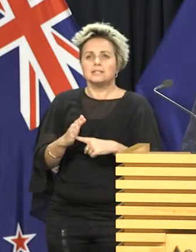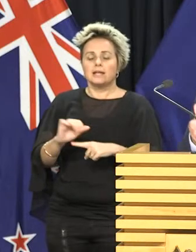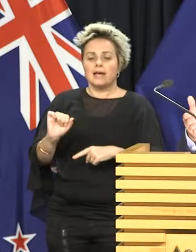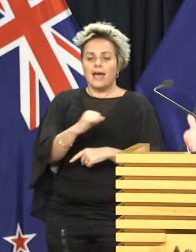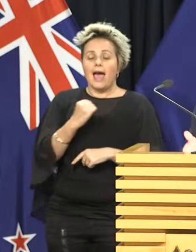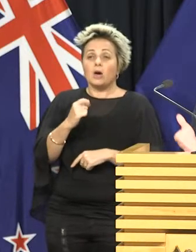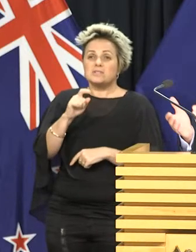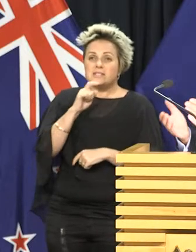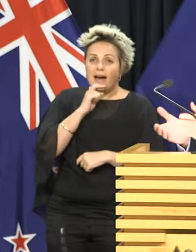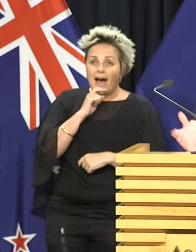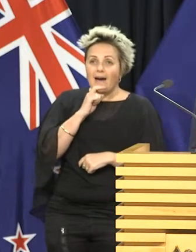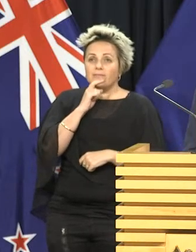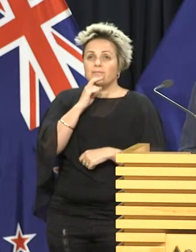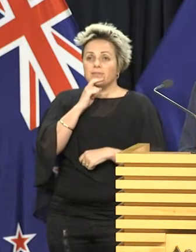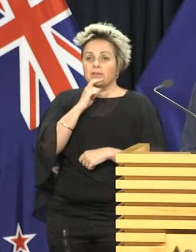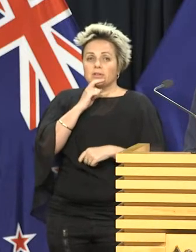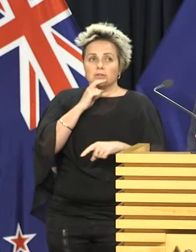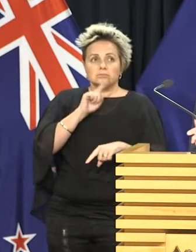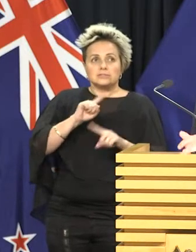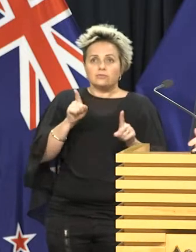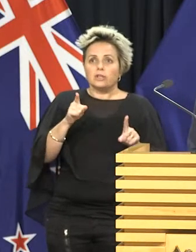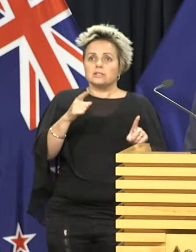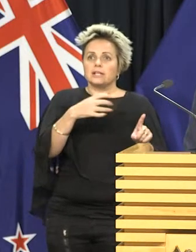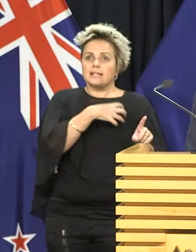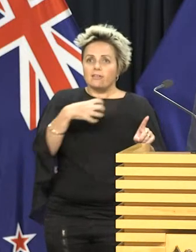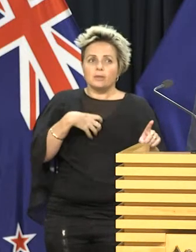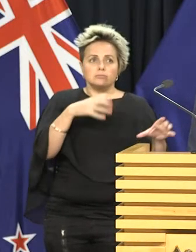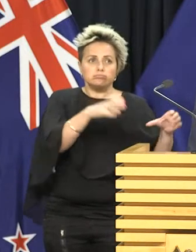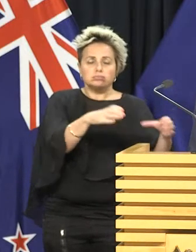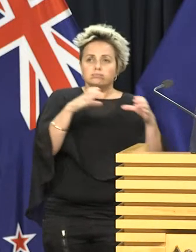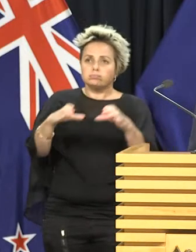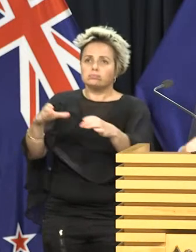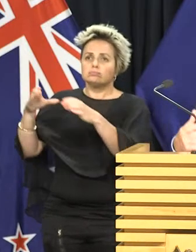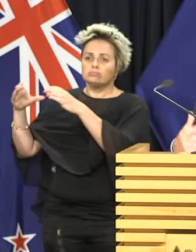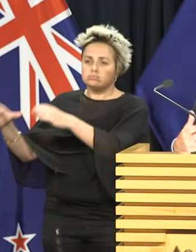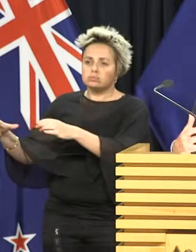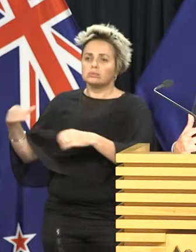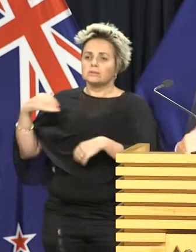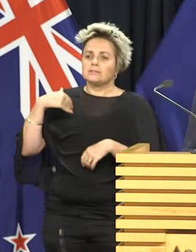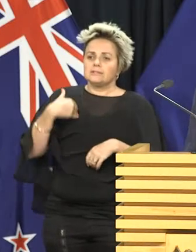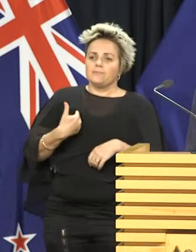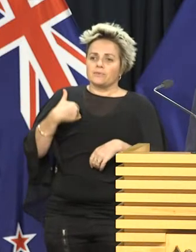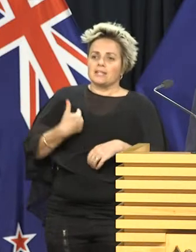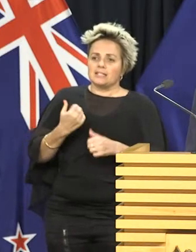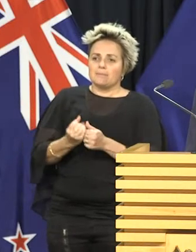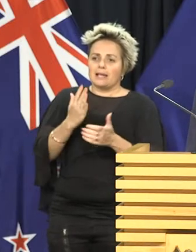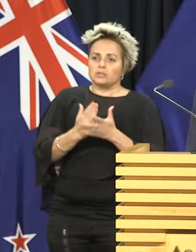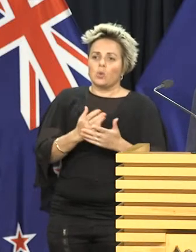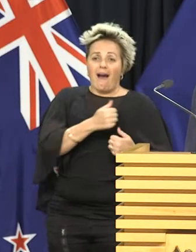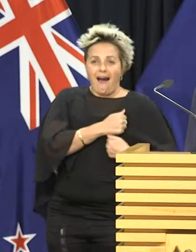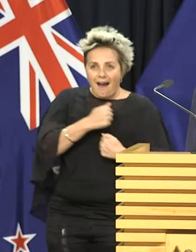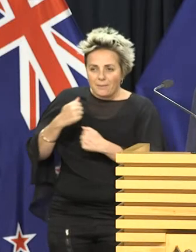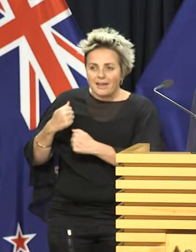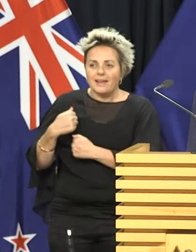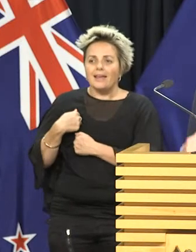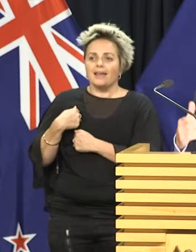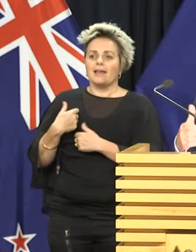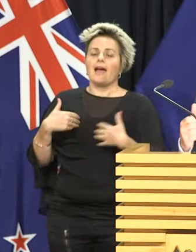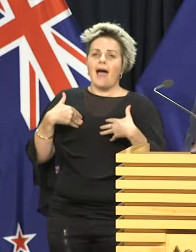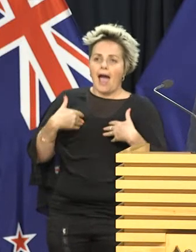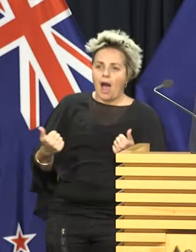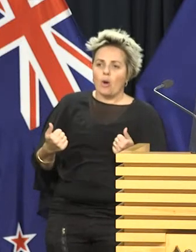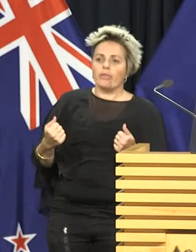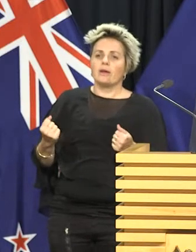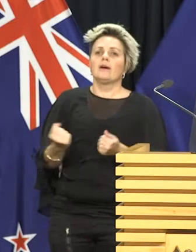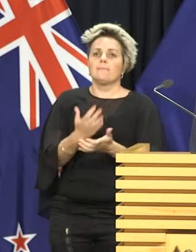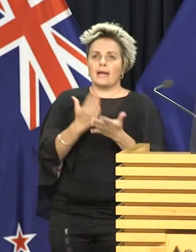workforce, health, NZDF and other government workforces, as well as the private sector. And that's been the mainstay of our success to date, and we don't want